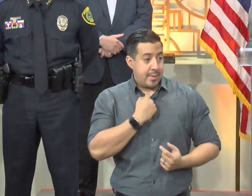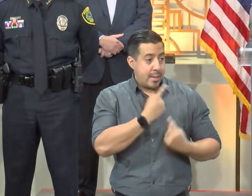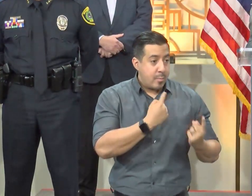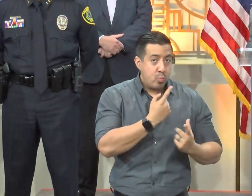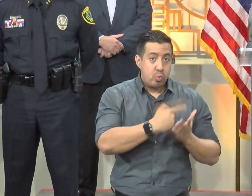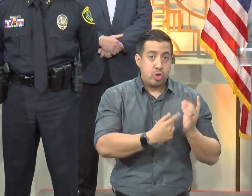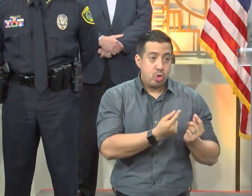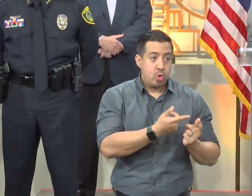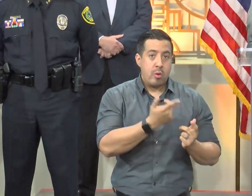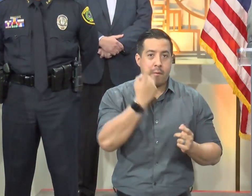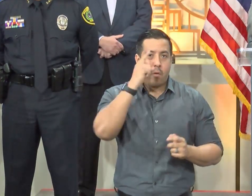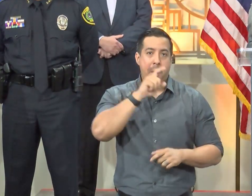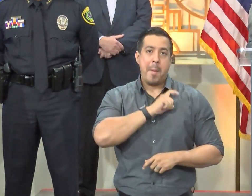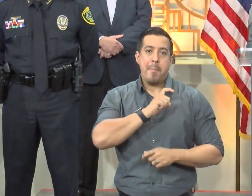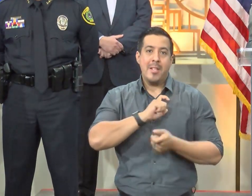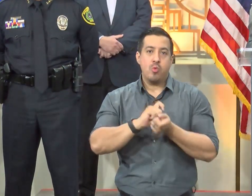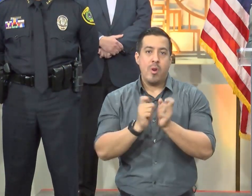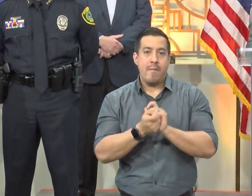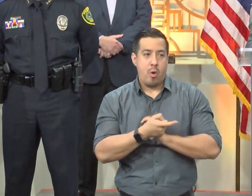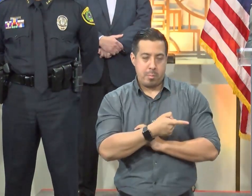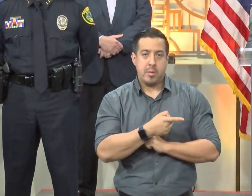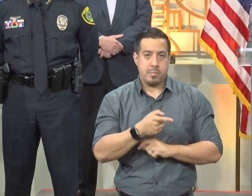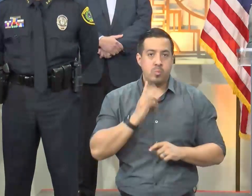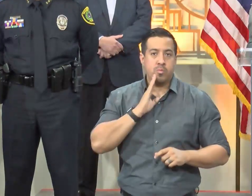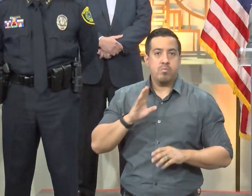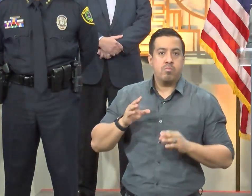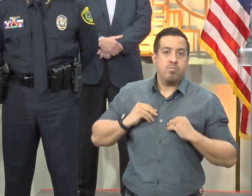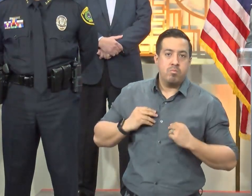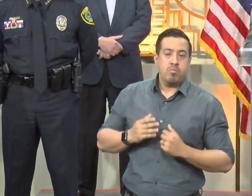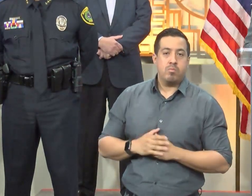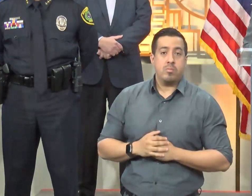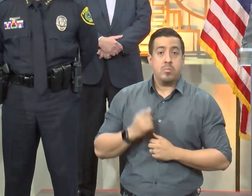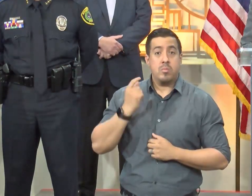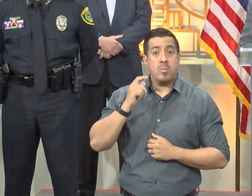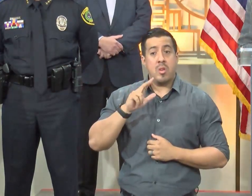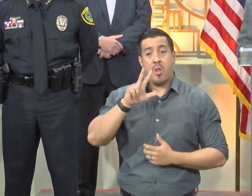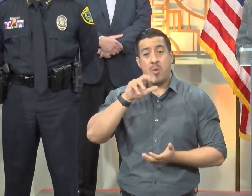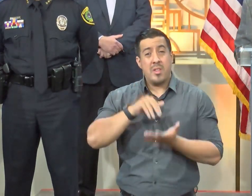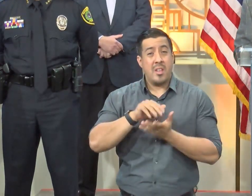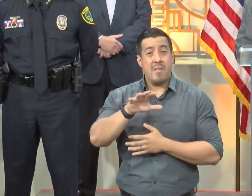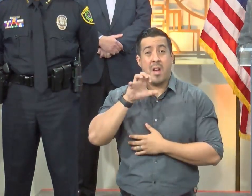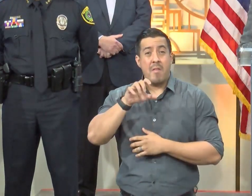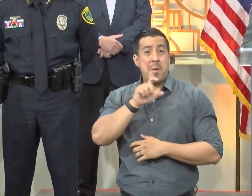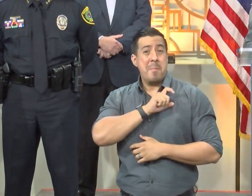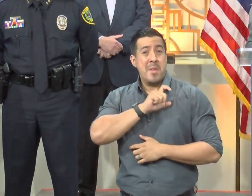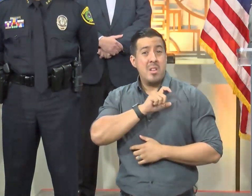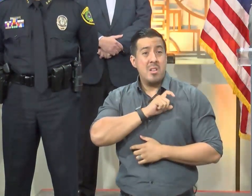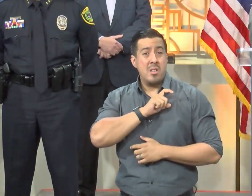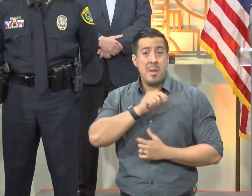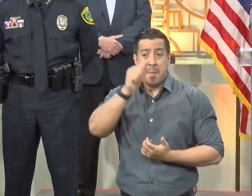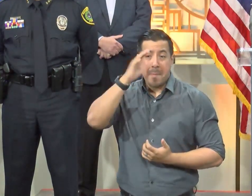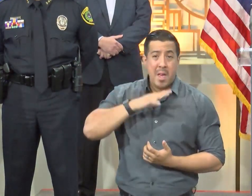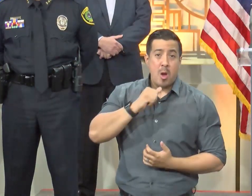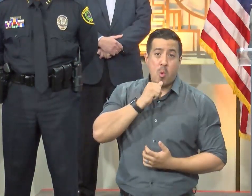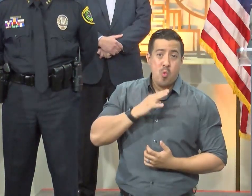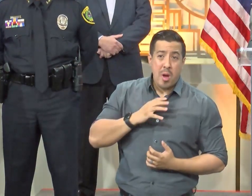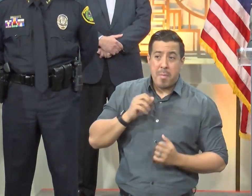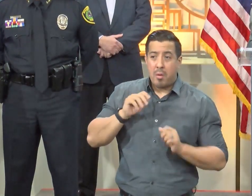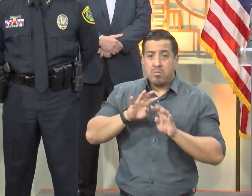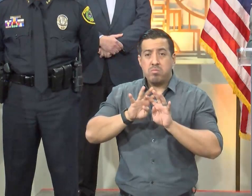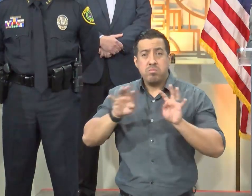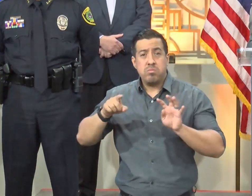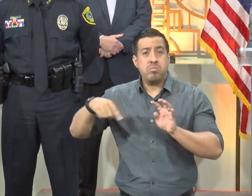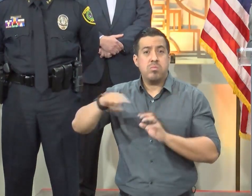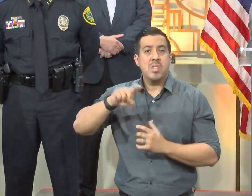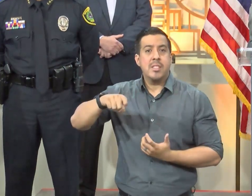on Police Reform. The 5,300 police officers, the men and women on the front lines,